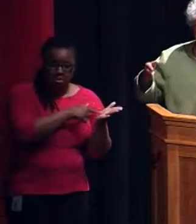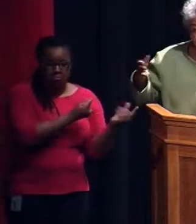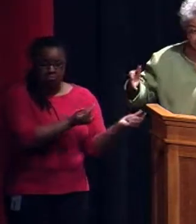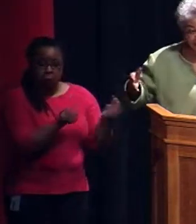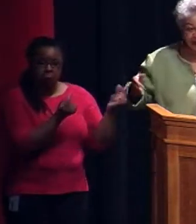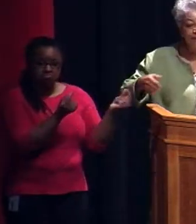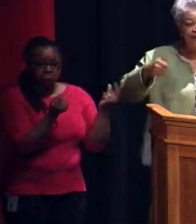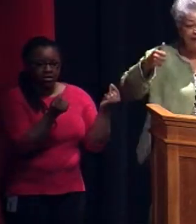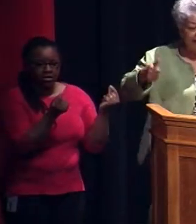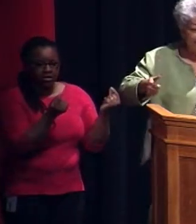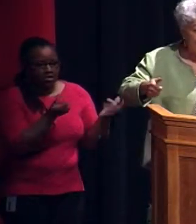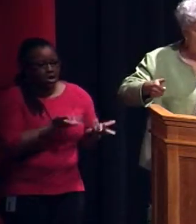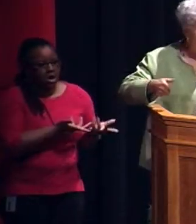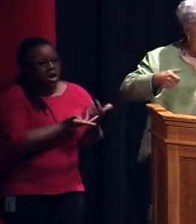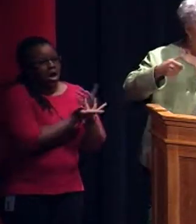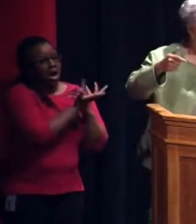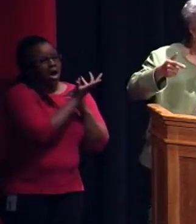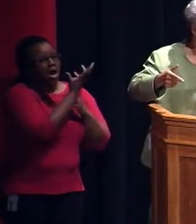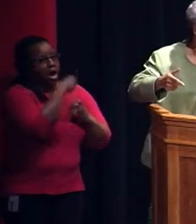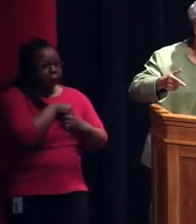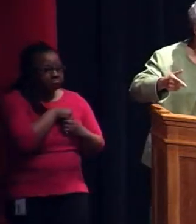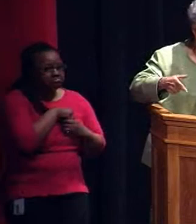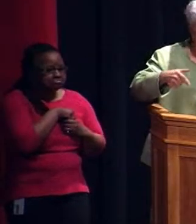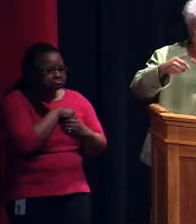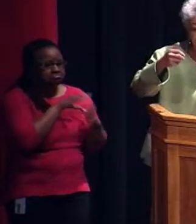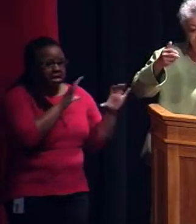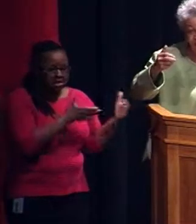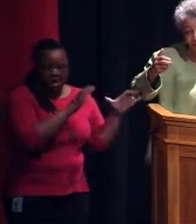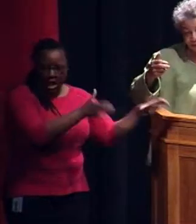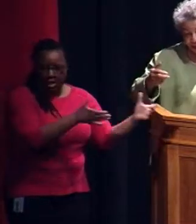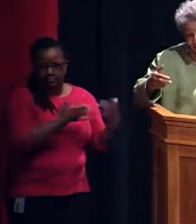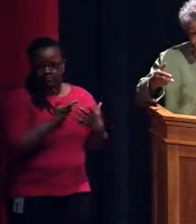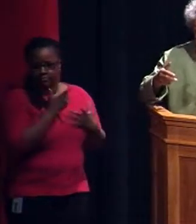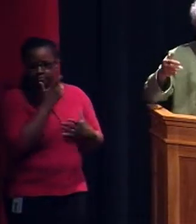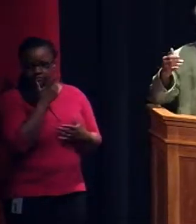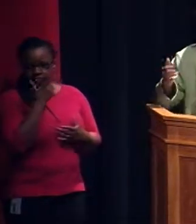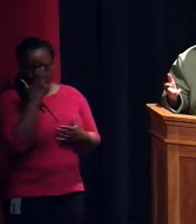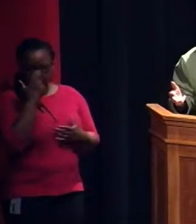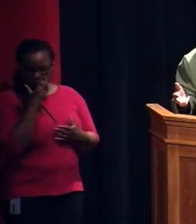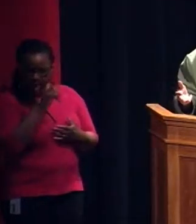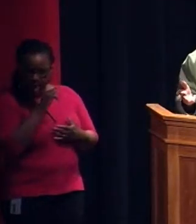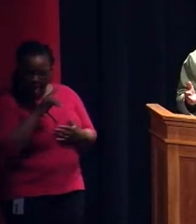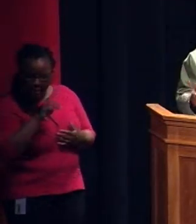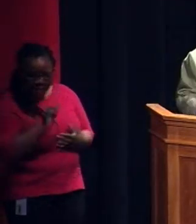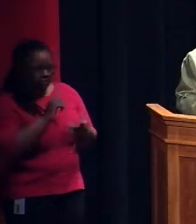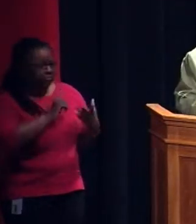transfer, like my Latin class, my algebra class, my English